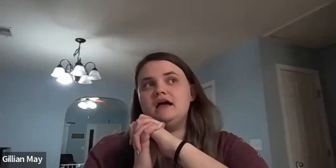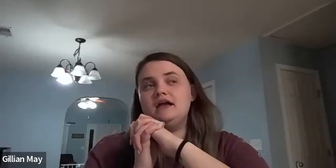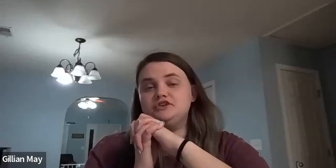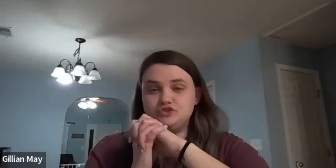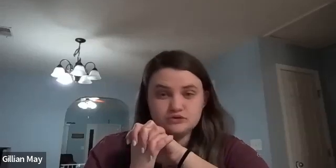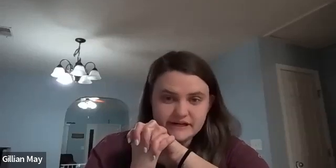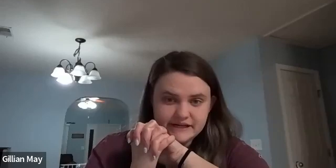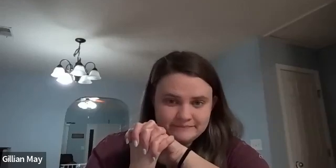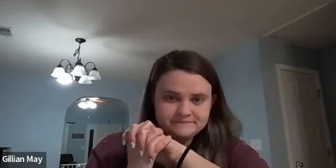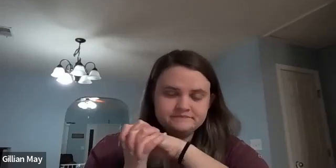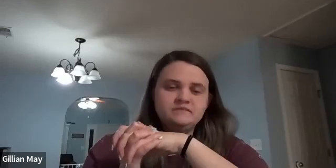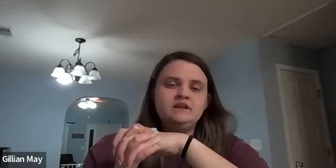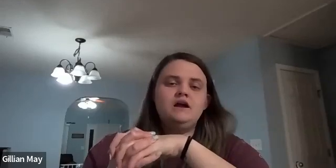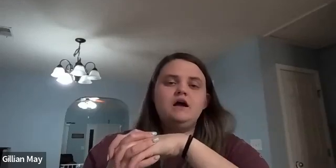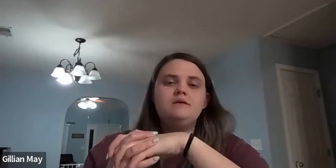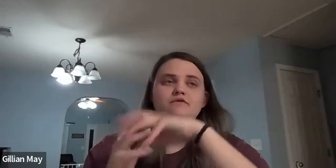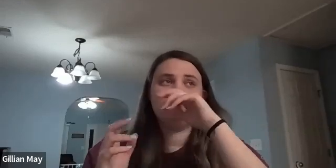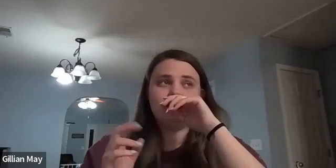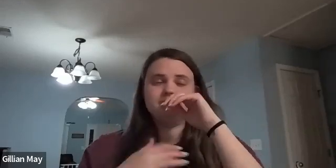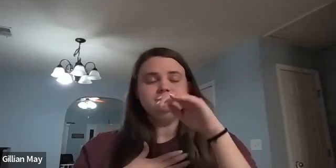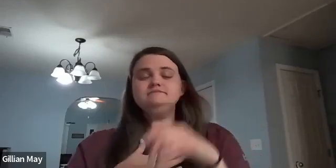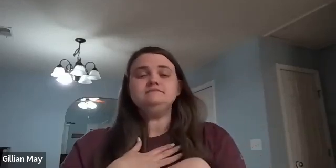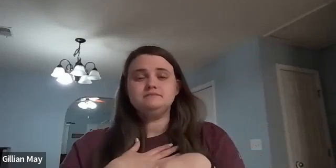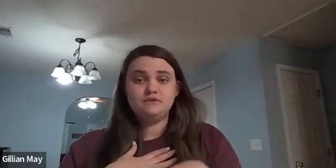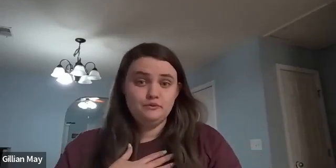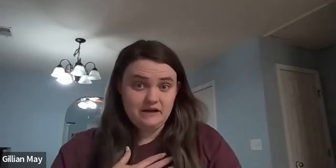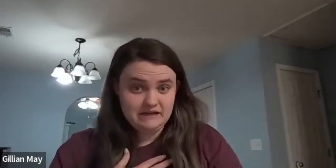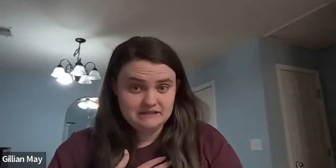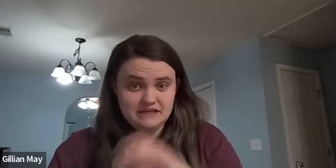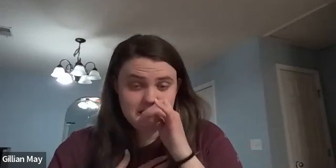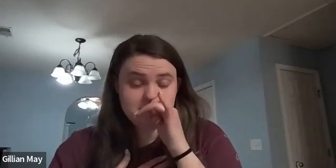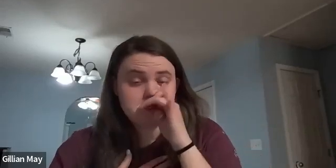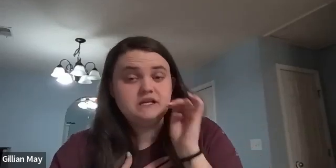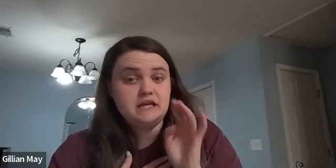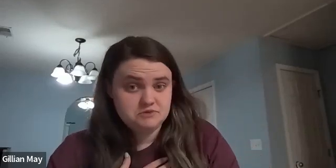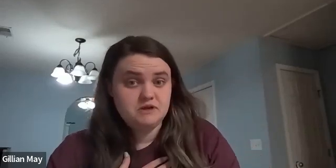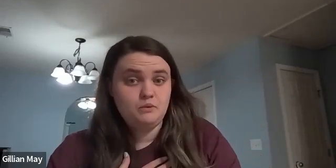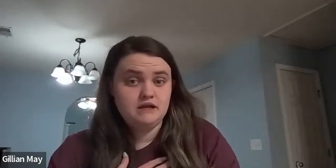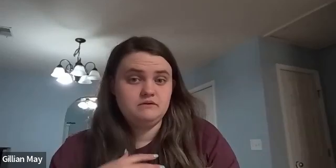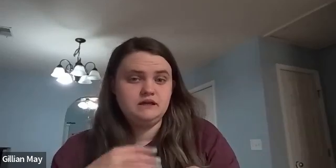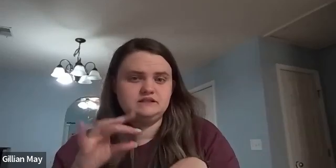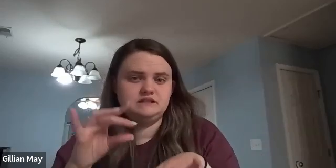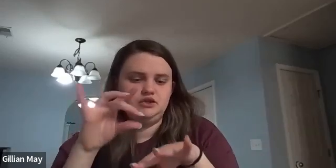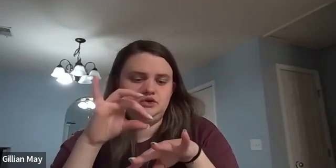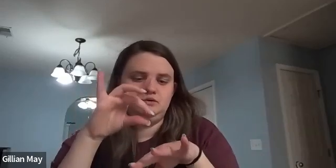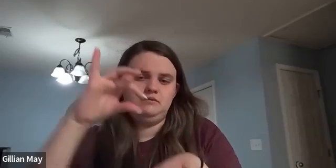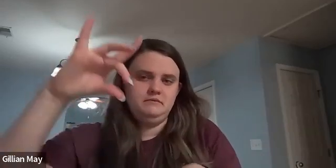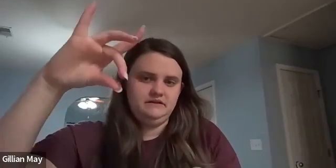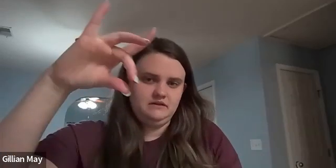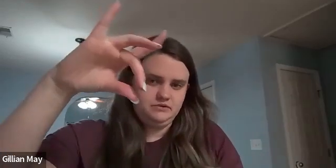like jewelry for rings, like especially engagement and wedding rings. You pretend